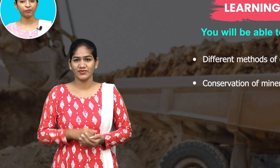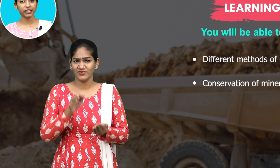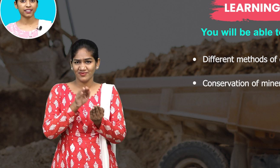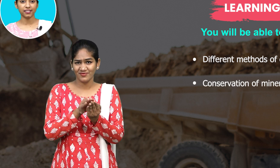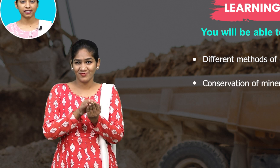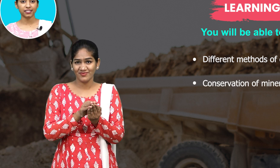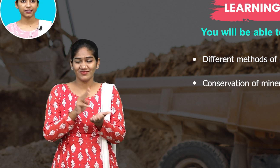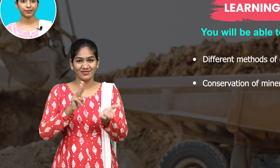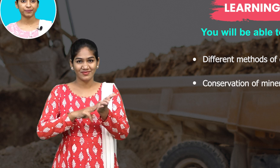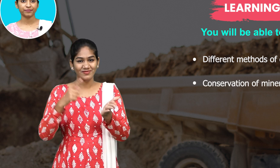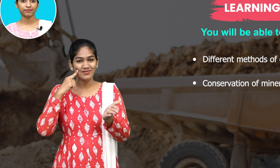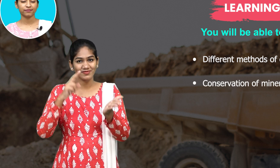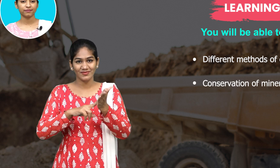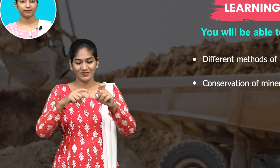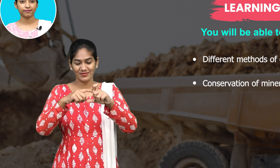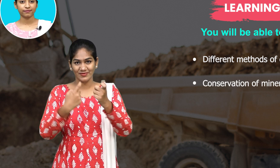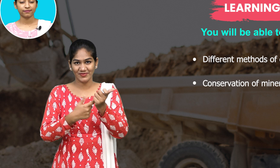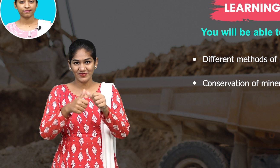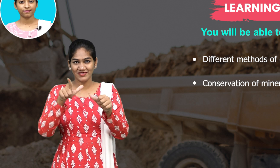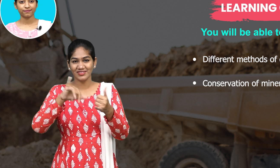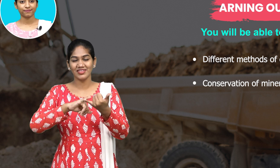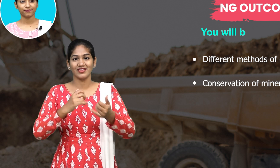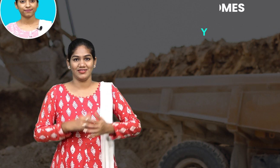Conservation of minerals.